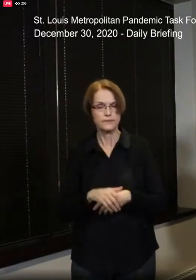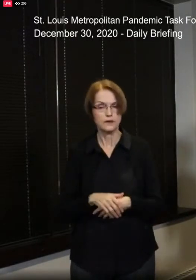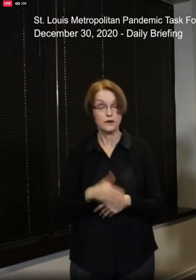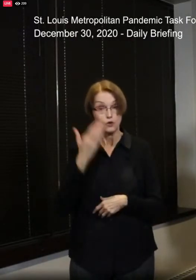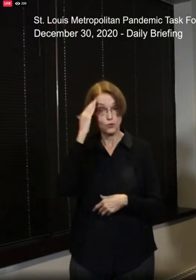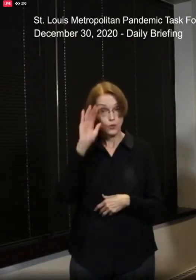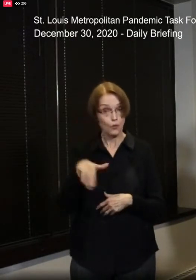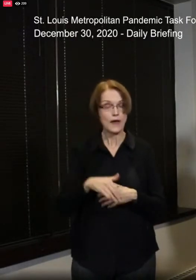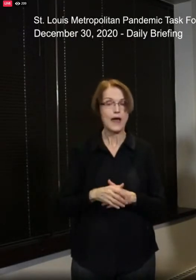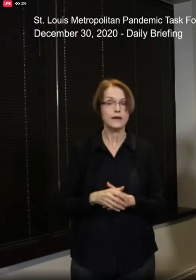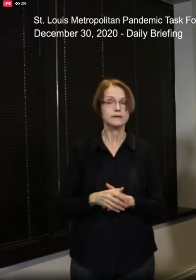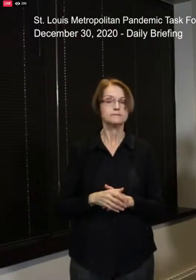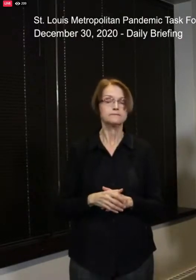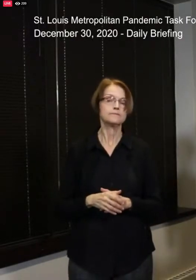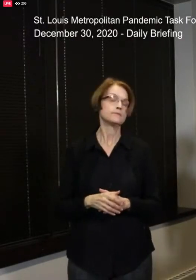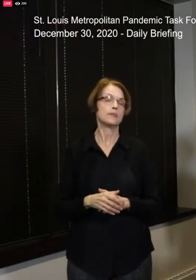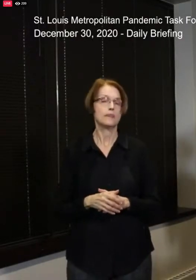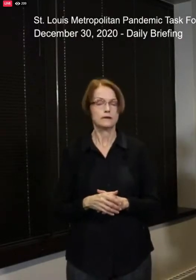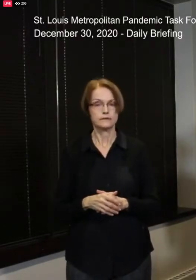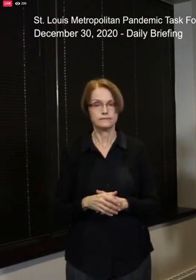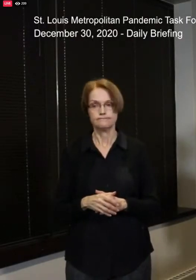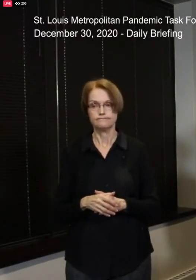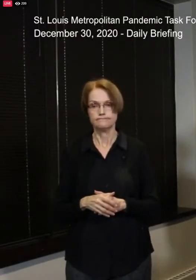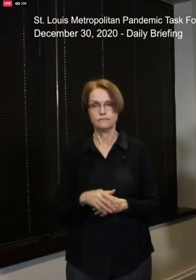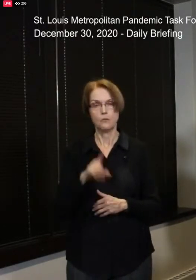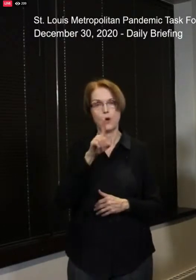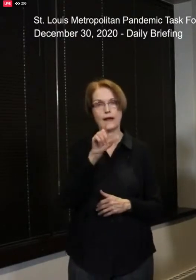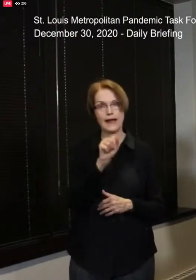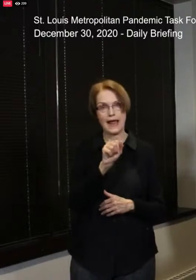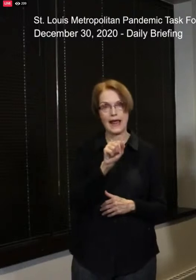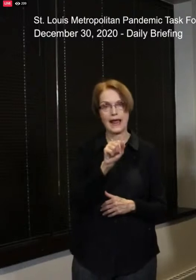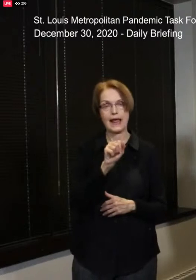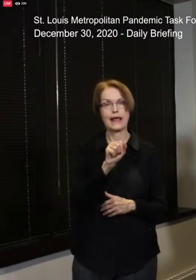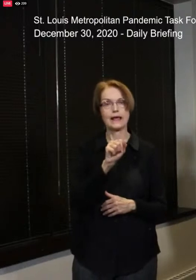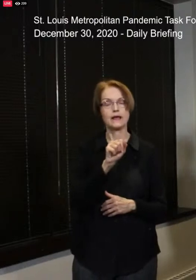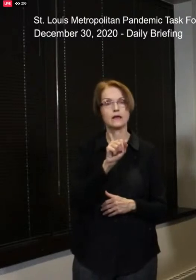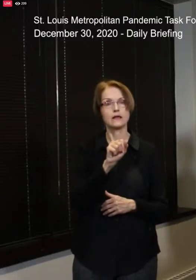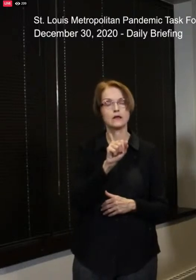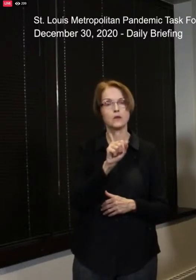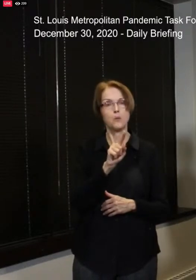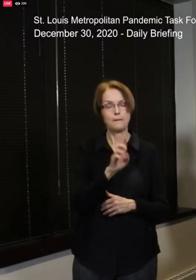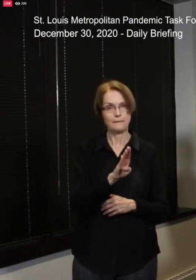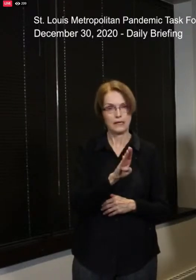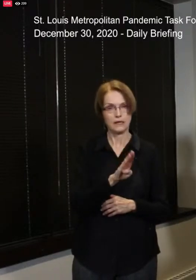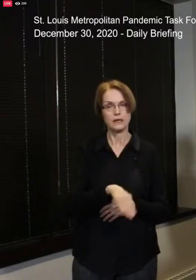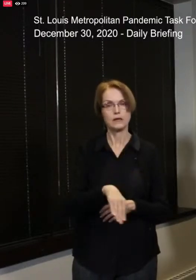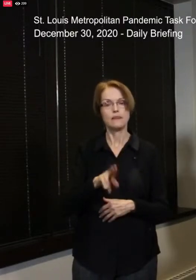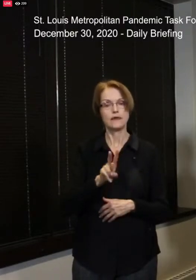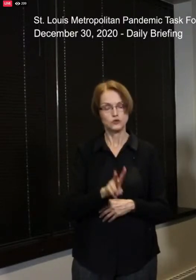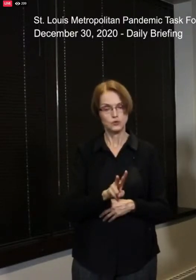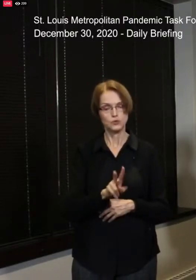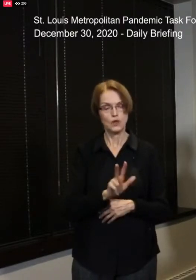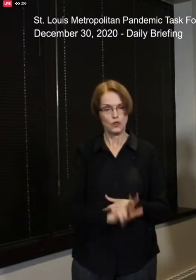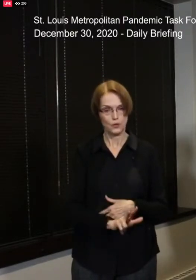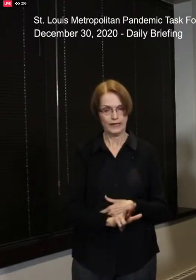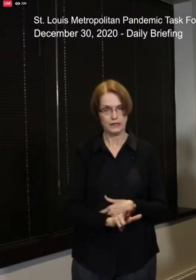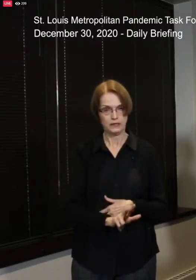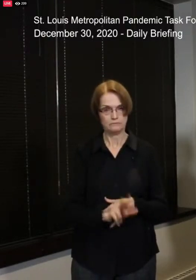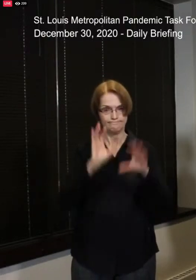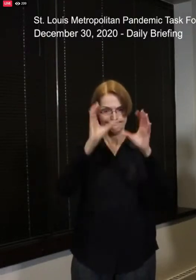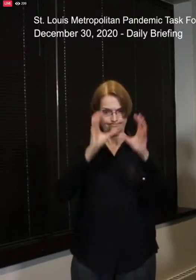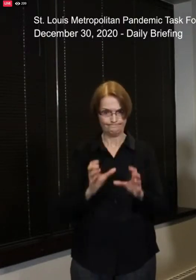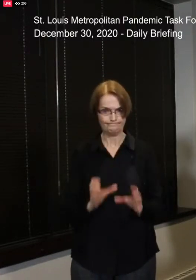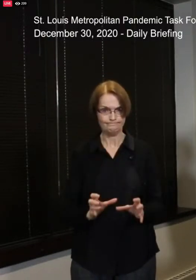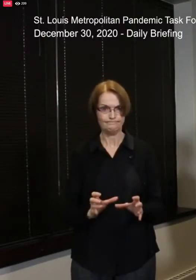know, it goes from 1A to 1B to 2 to 3, and then depending upon where you fall within those